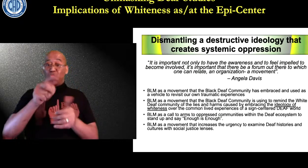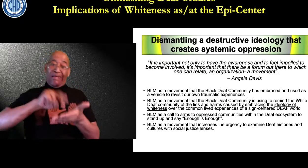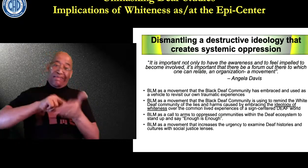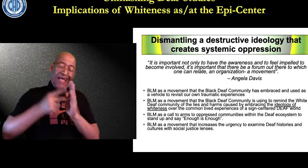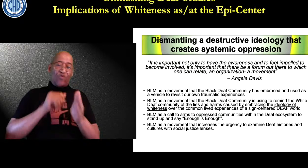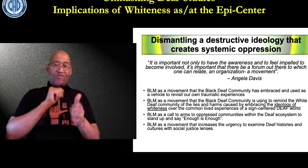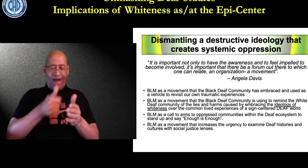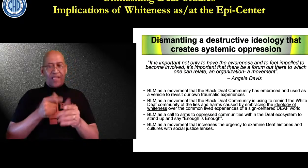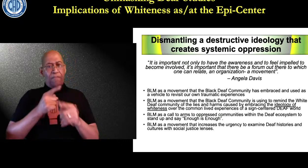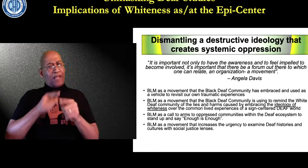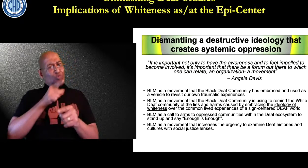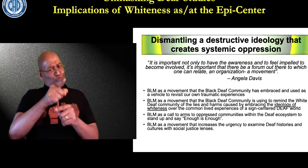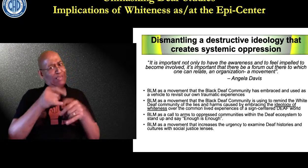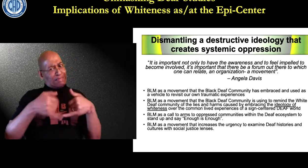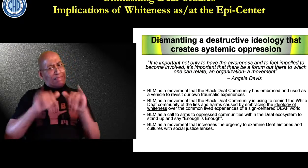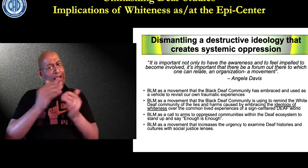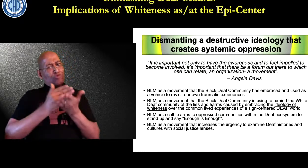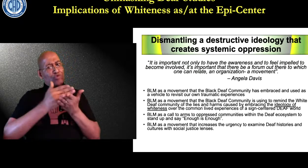serious problem.